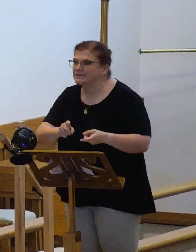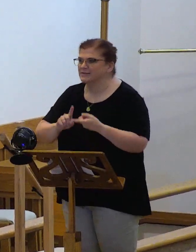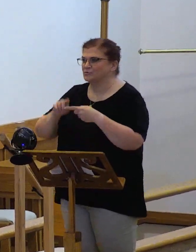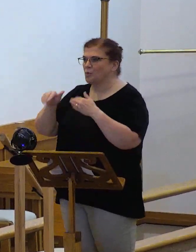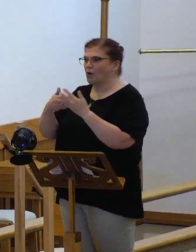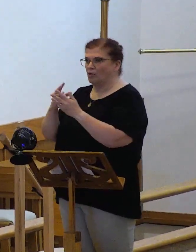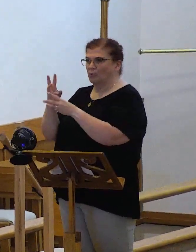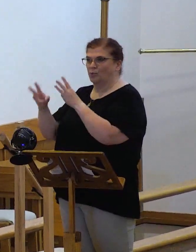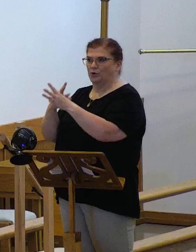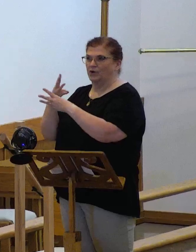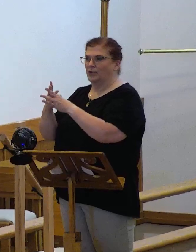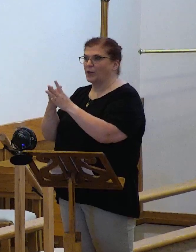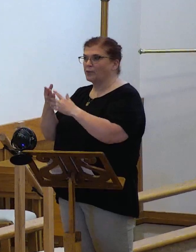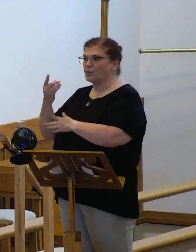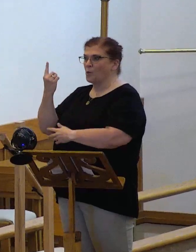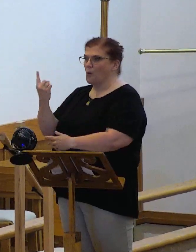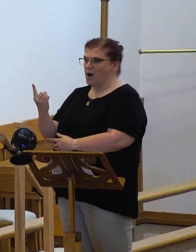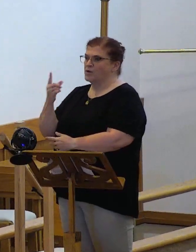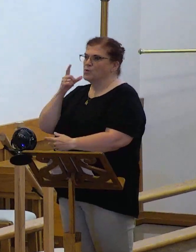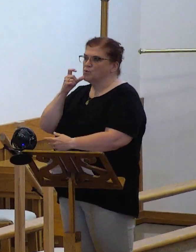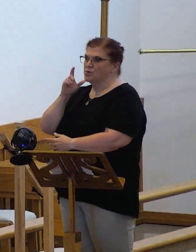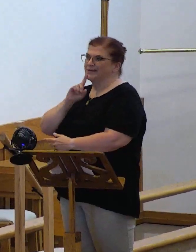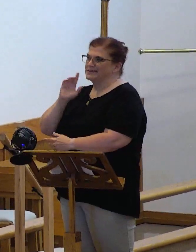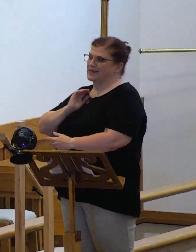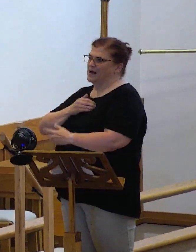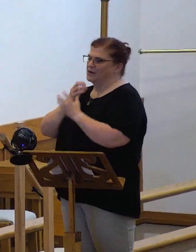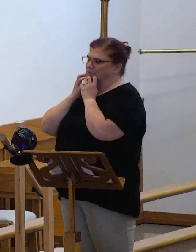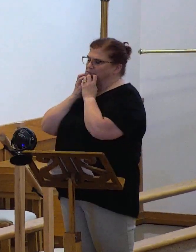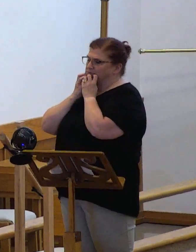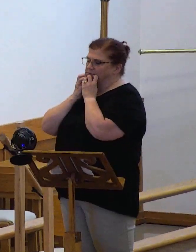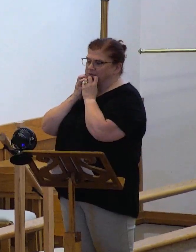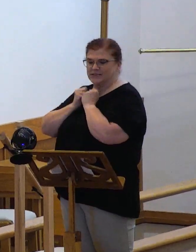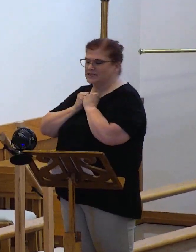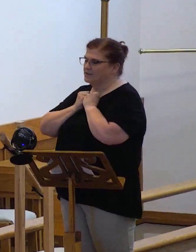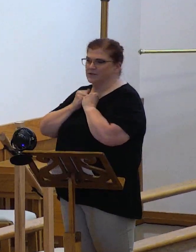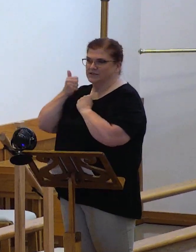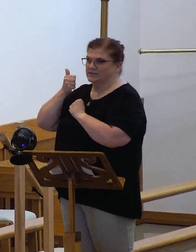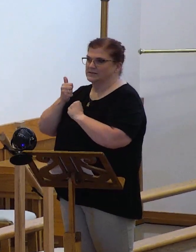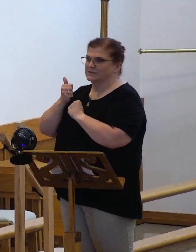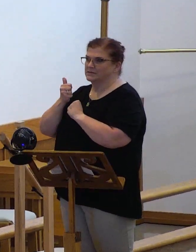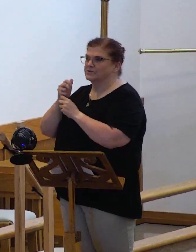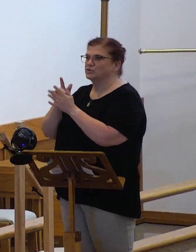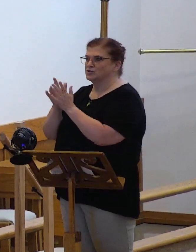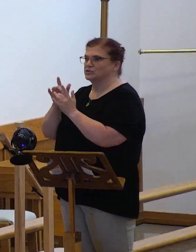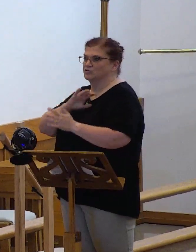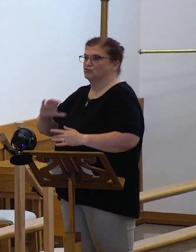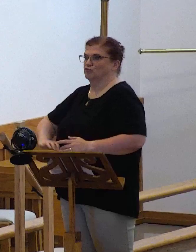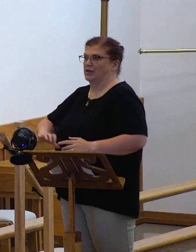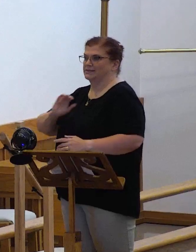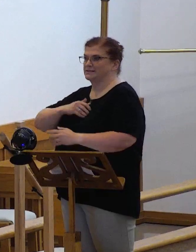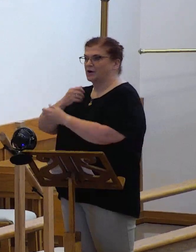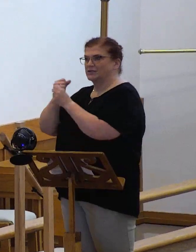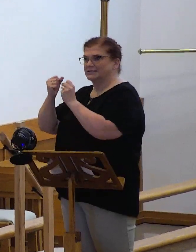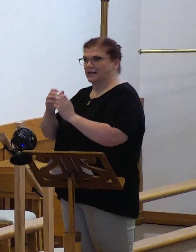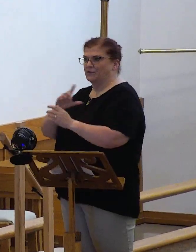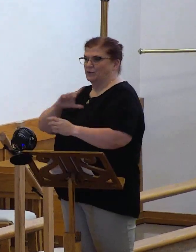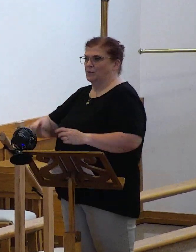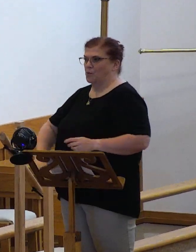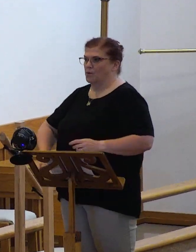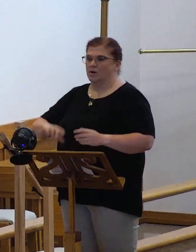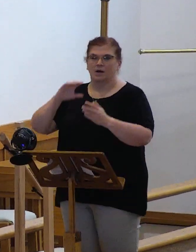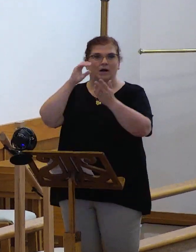world through the one who is our dearest treasure, Jesus Christ, our Savior and